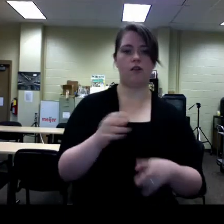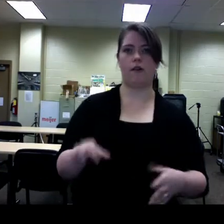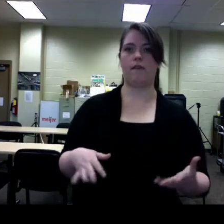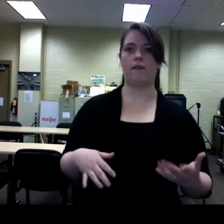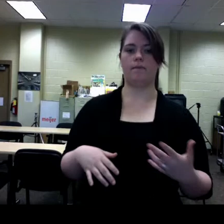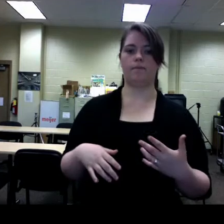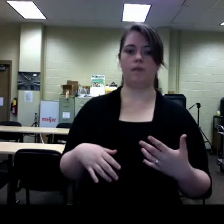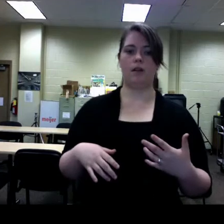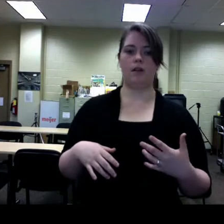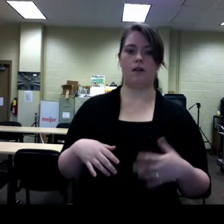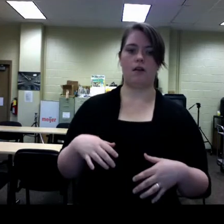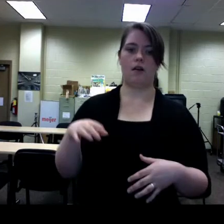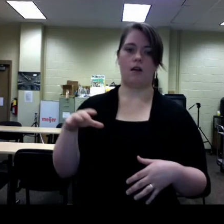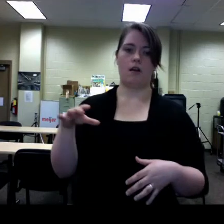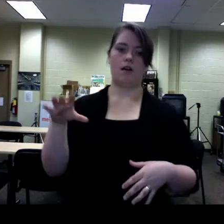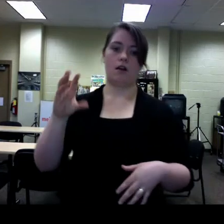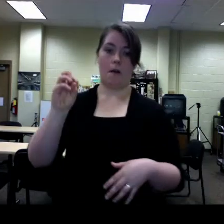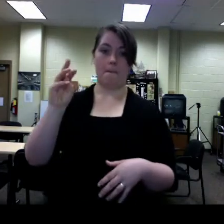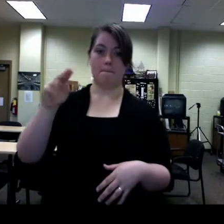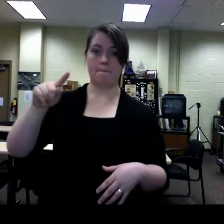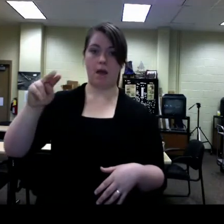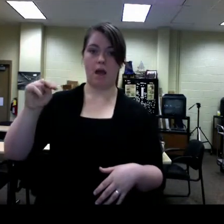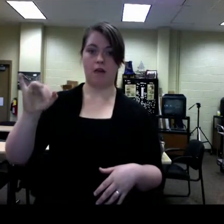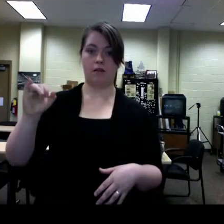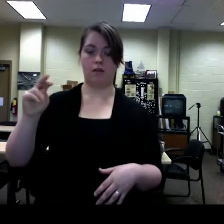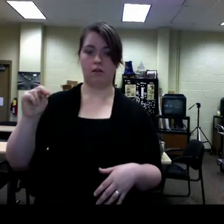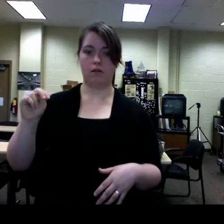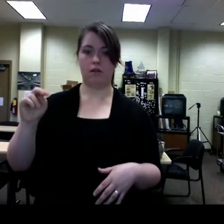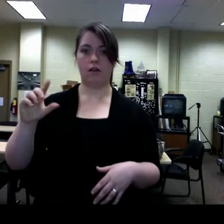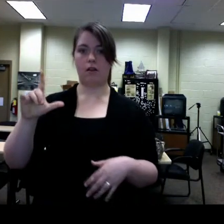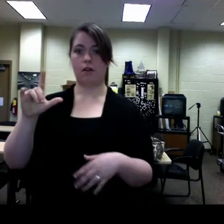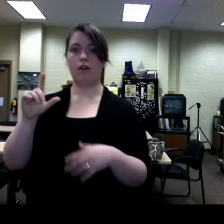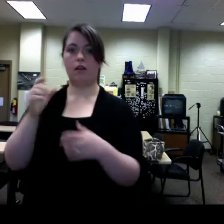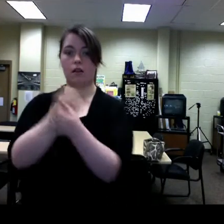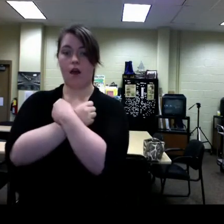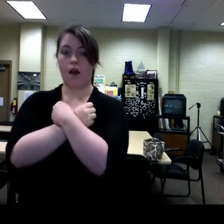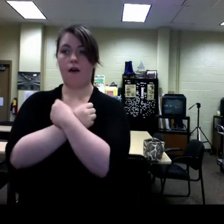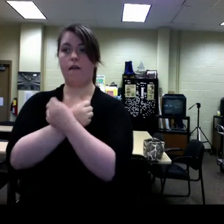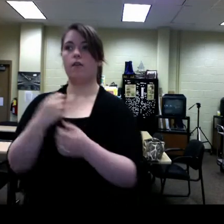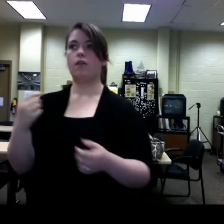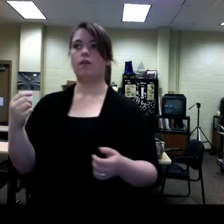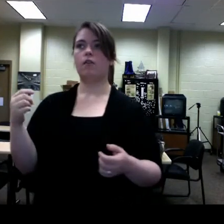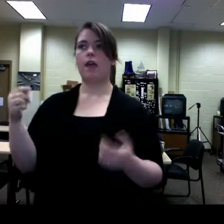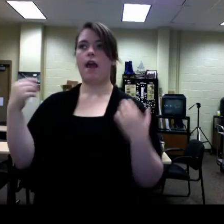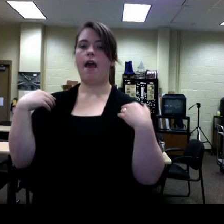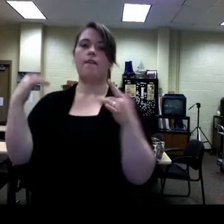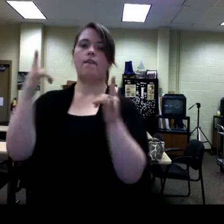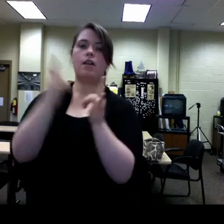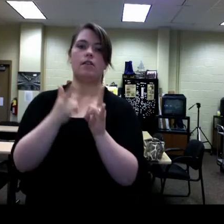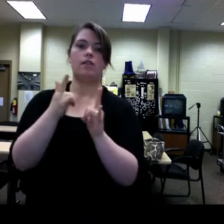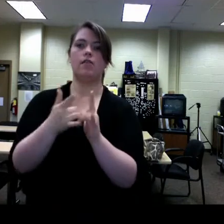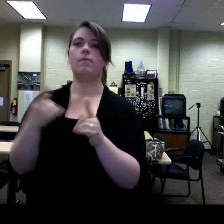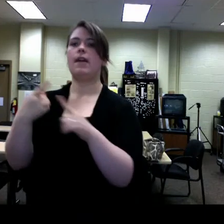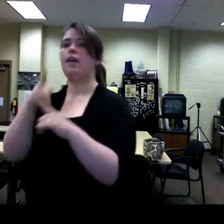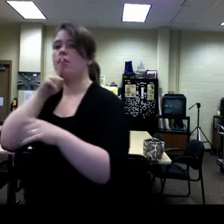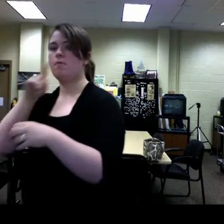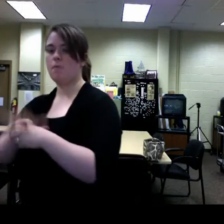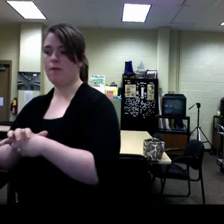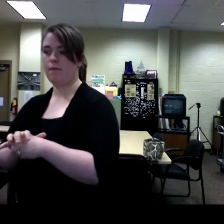commitment. And for most of us, this would be the best friend in our life. That person